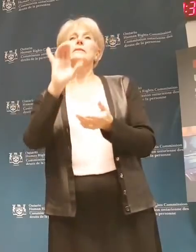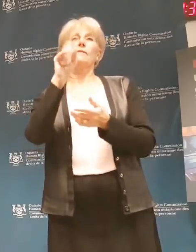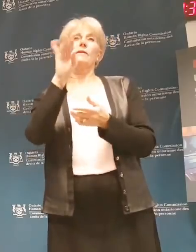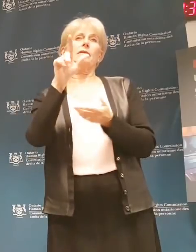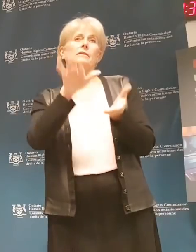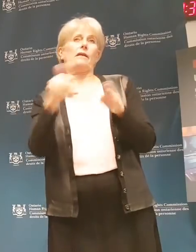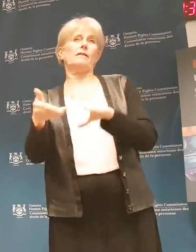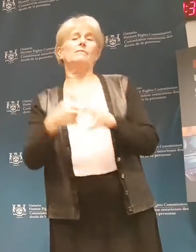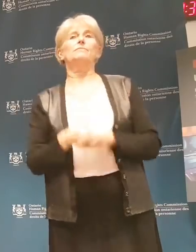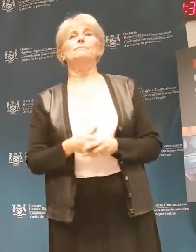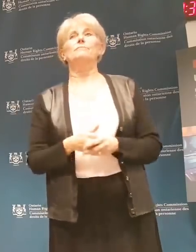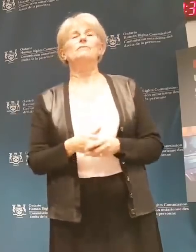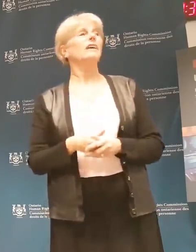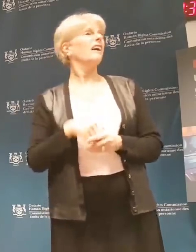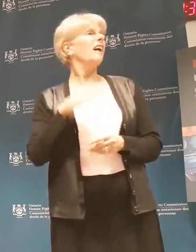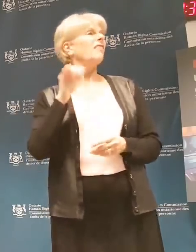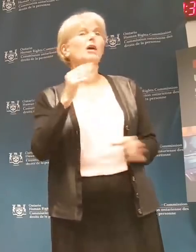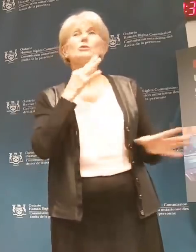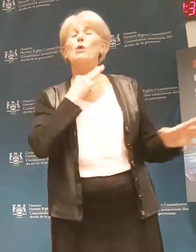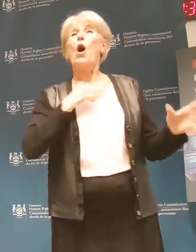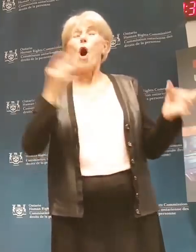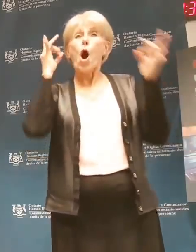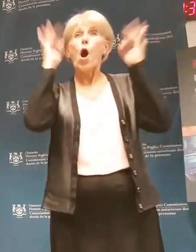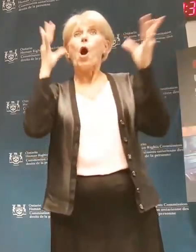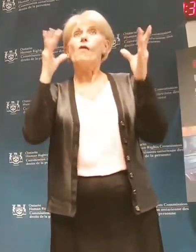death. These are gross